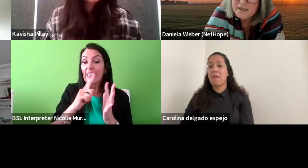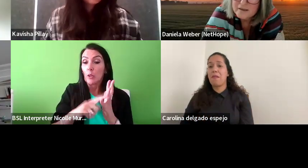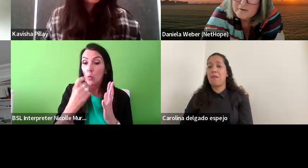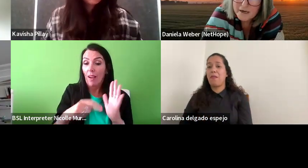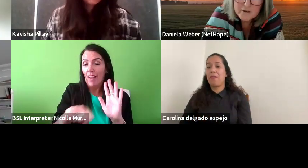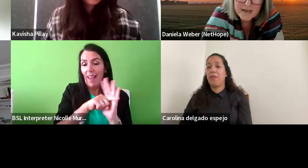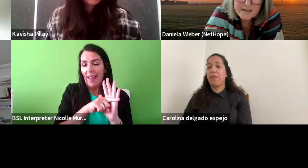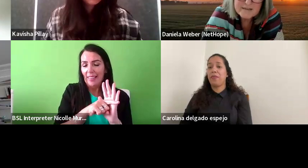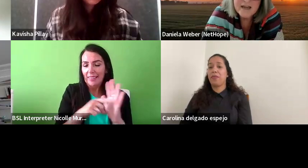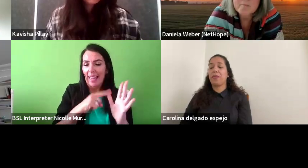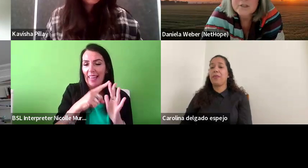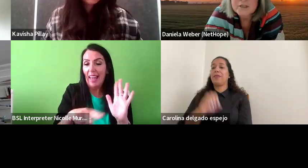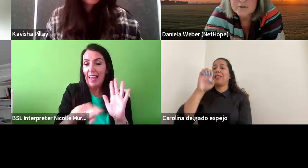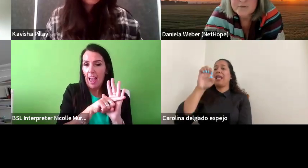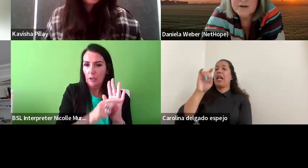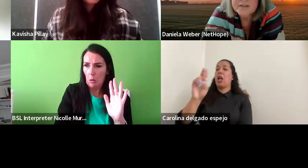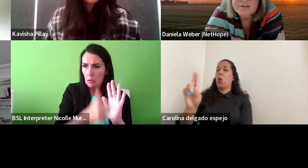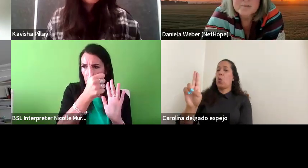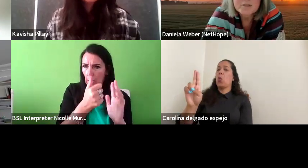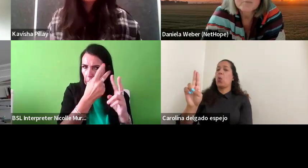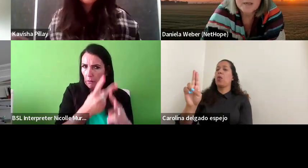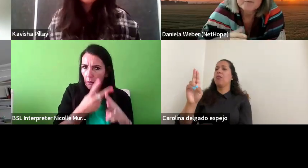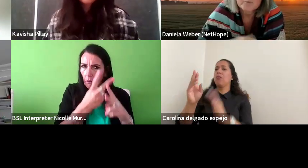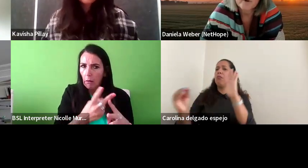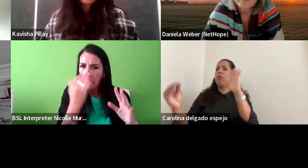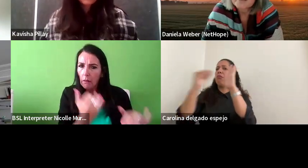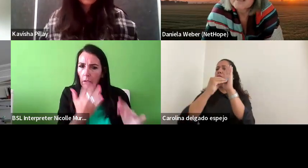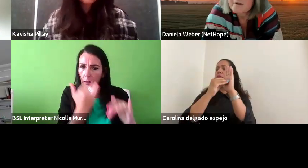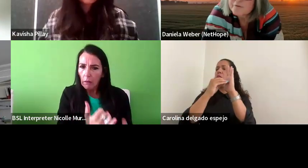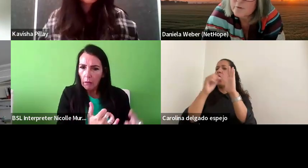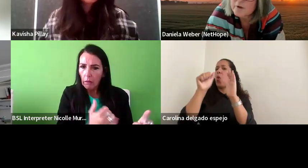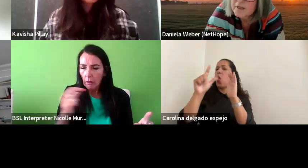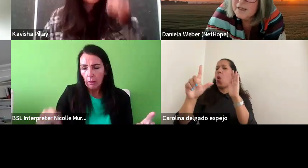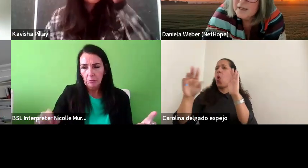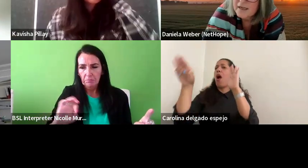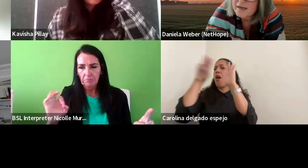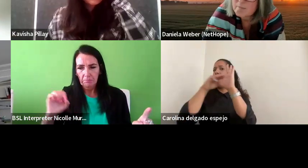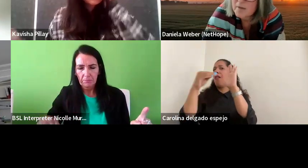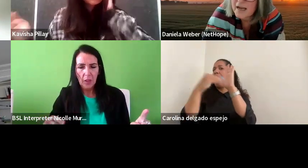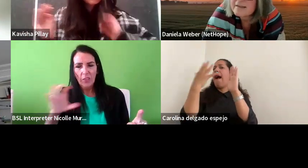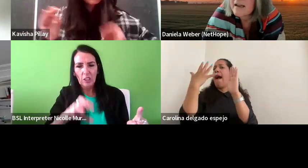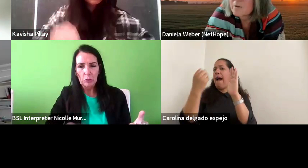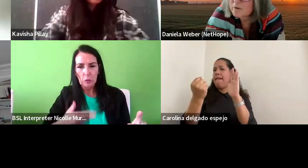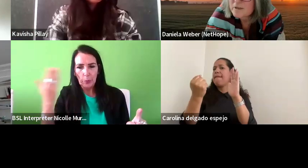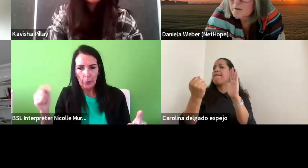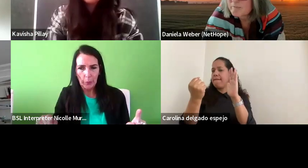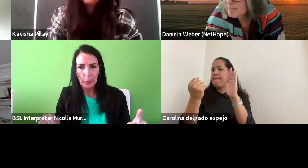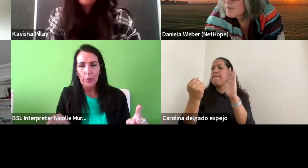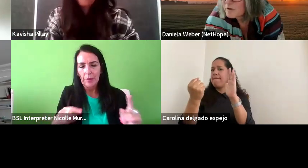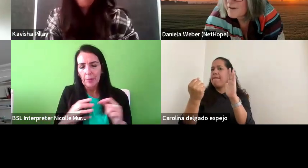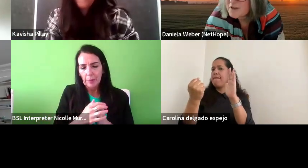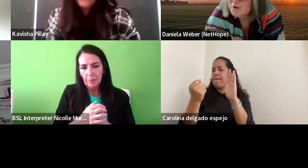to regulate the use of AI systems depending what purpose they are for. And